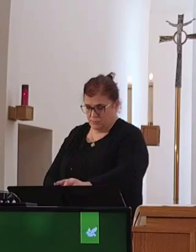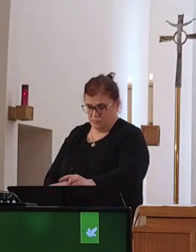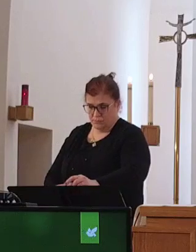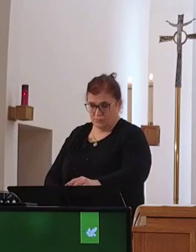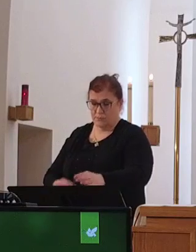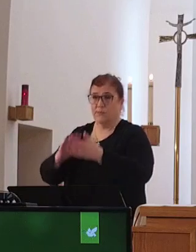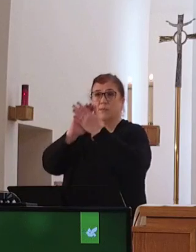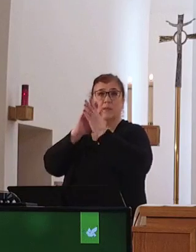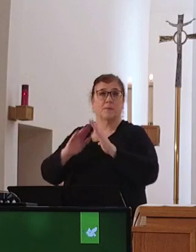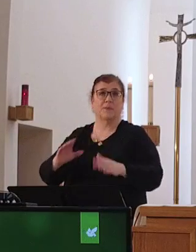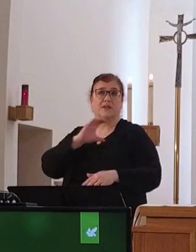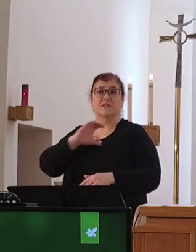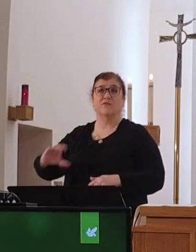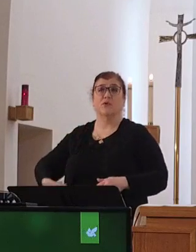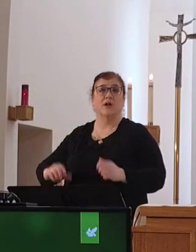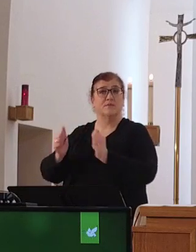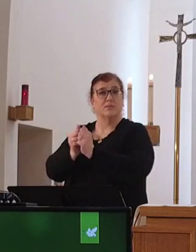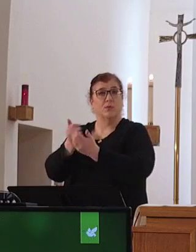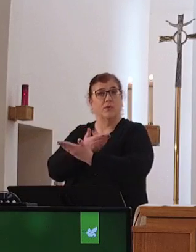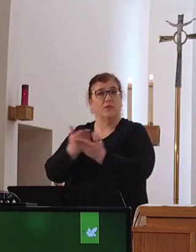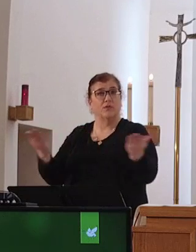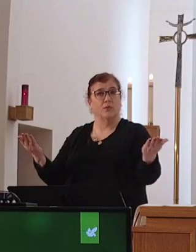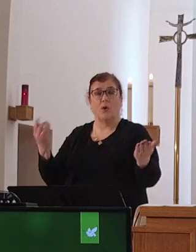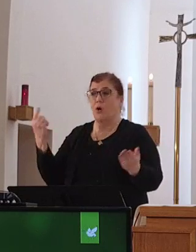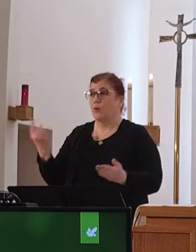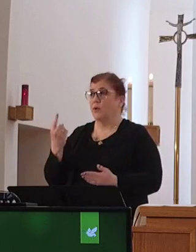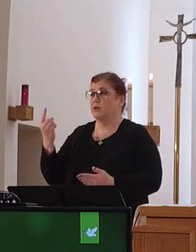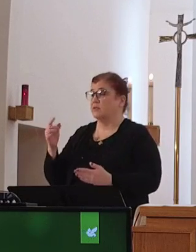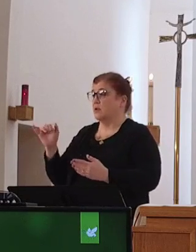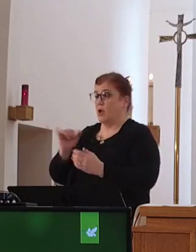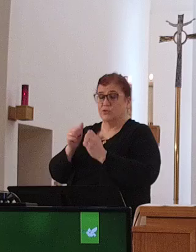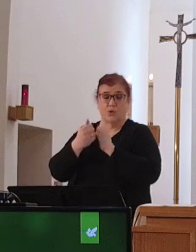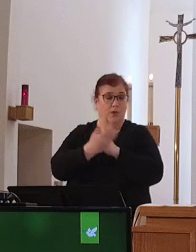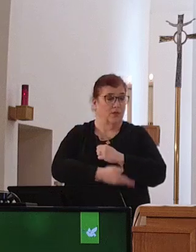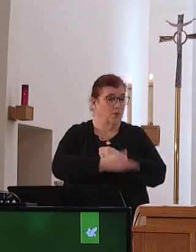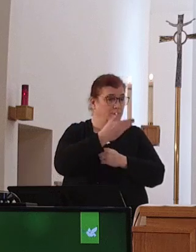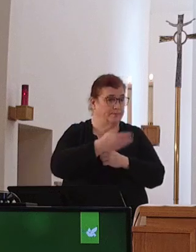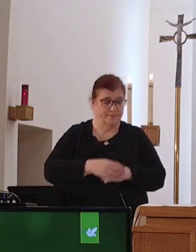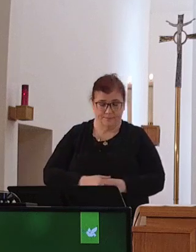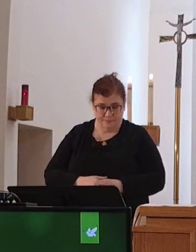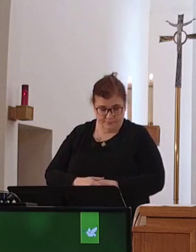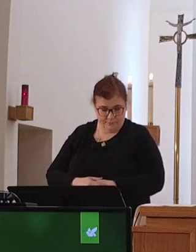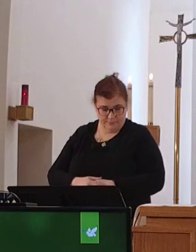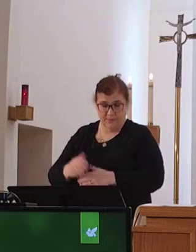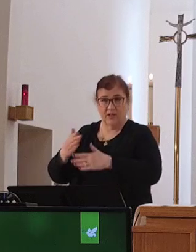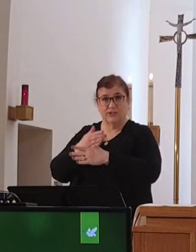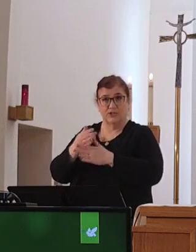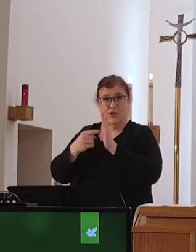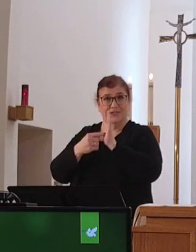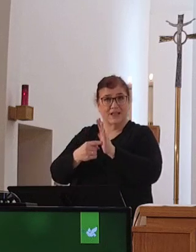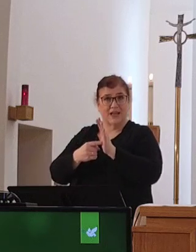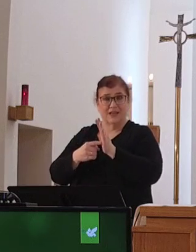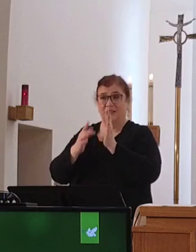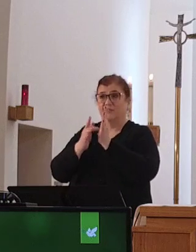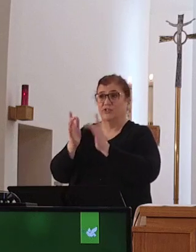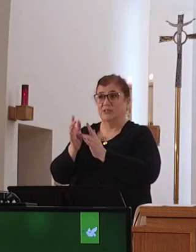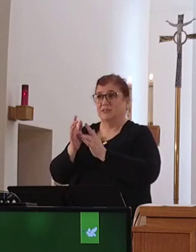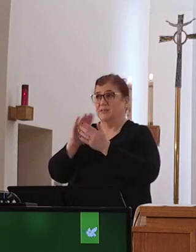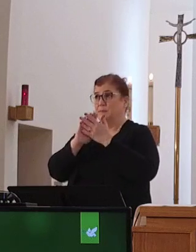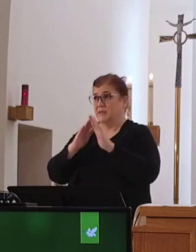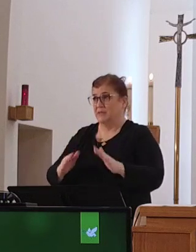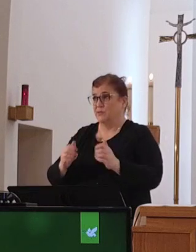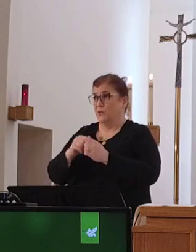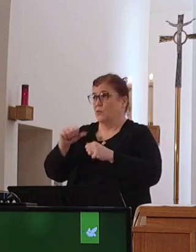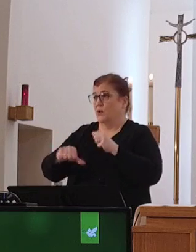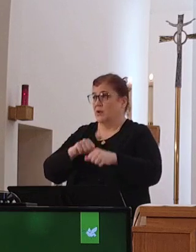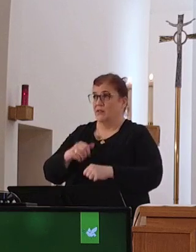The peace of Christ be with you always. And also with you. Let's share a sign of Jesus' peace with one another.